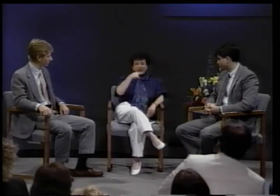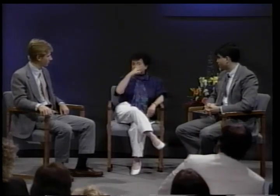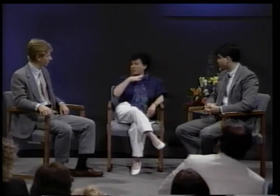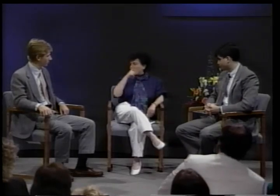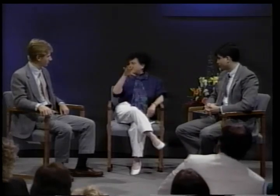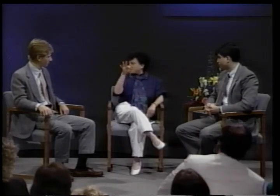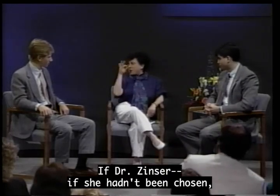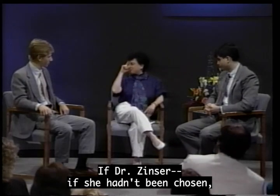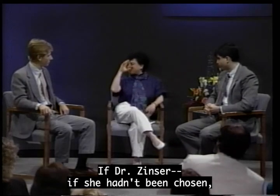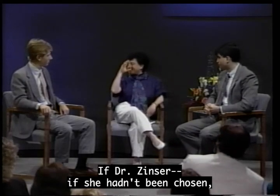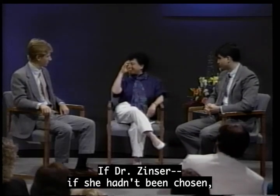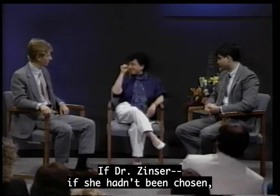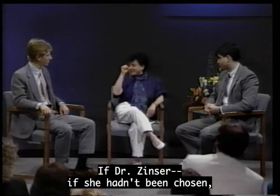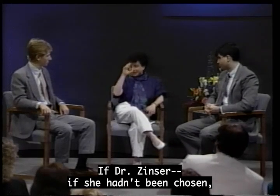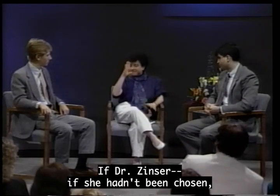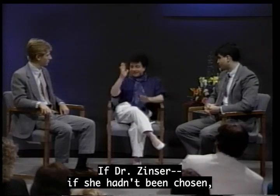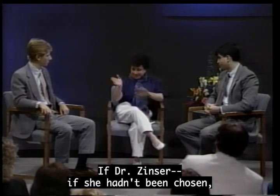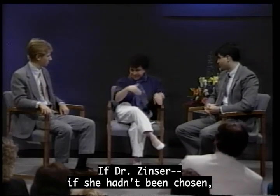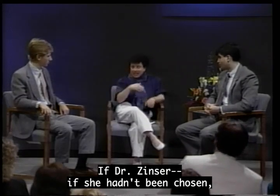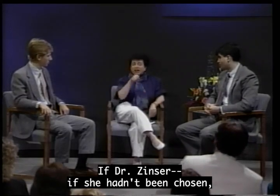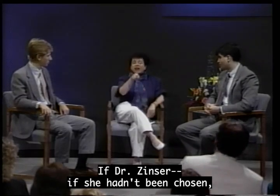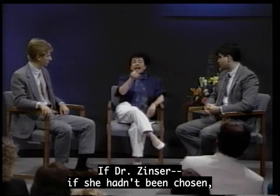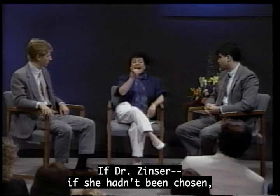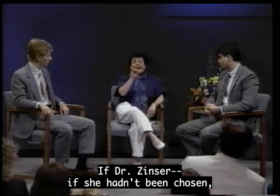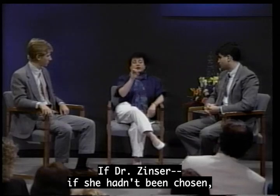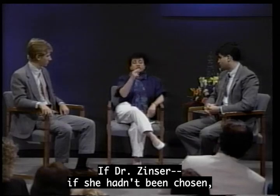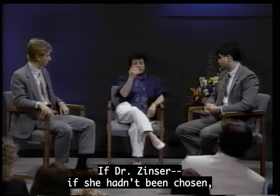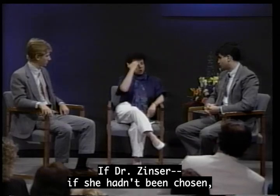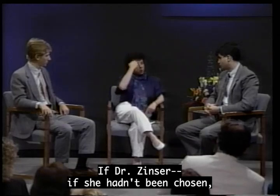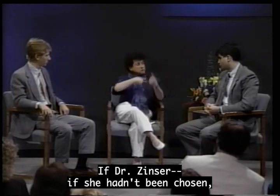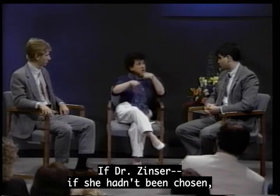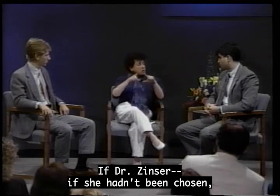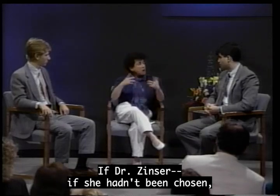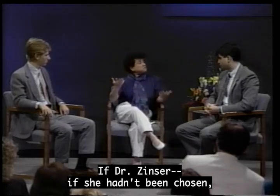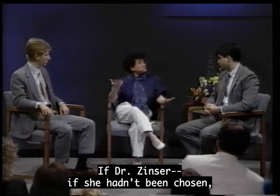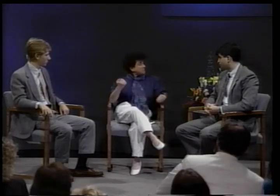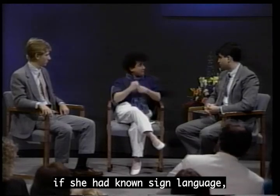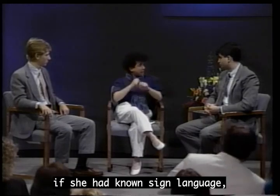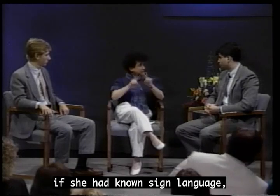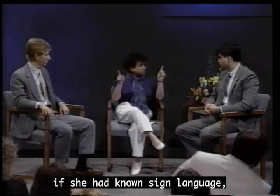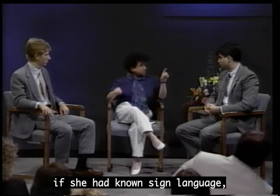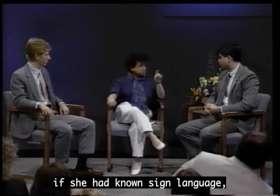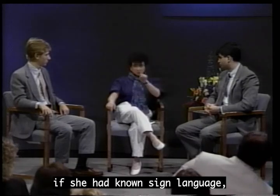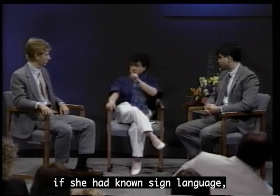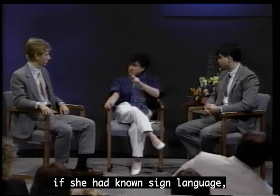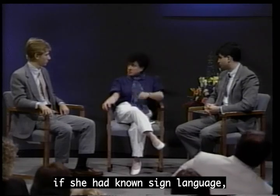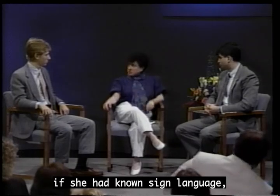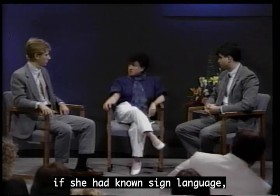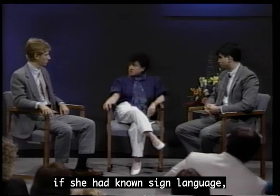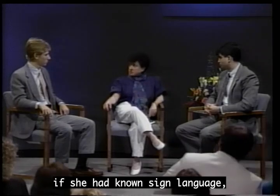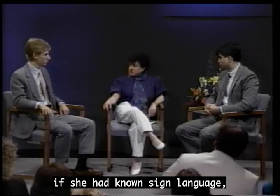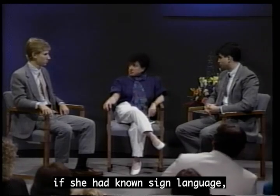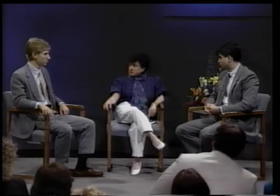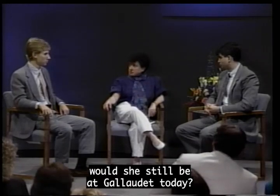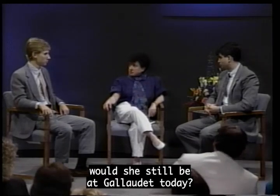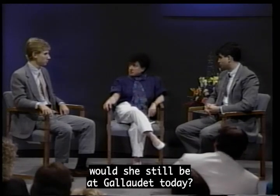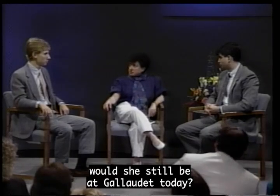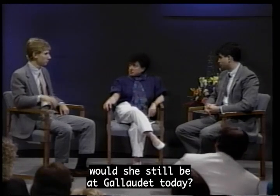If Dr. Zinser, if she hadn't been chosen, if she had known sign language, would she still be a